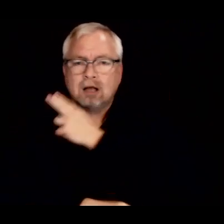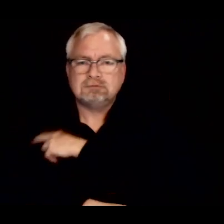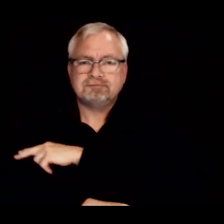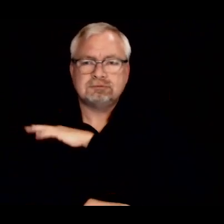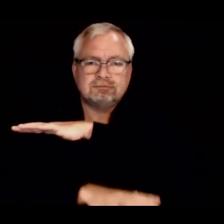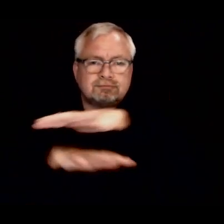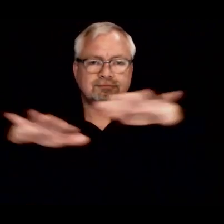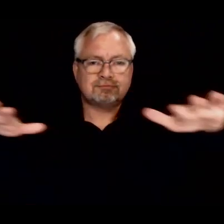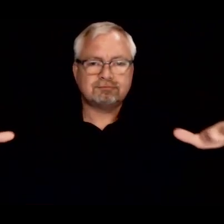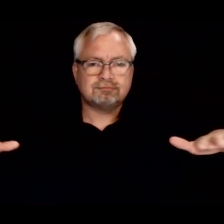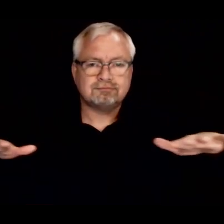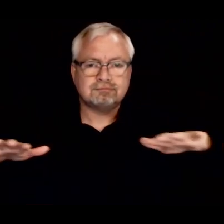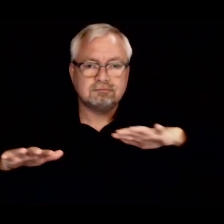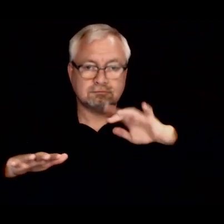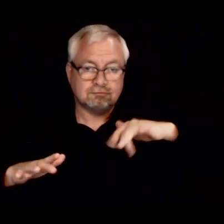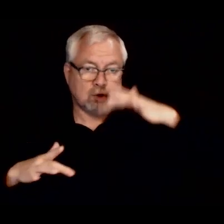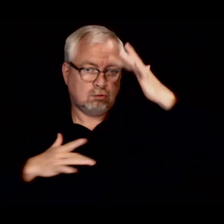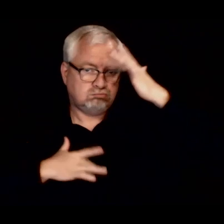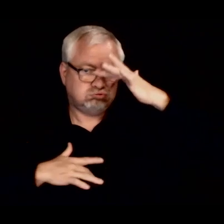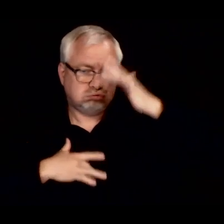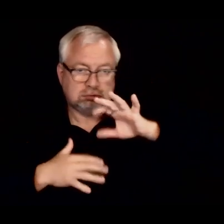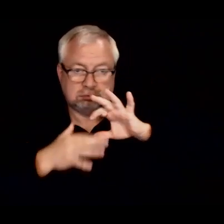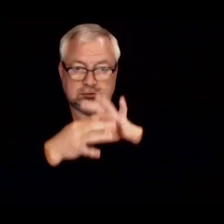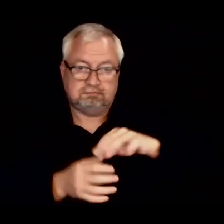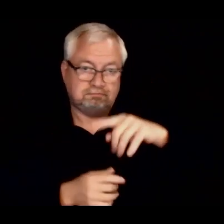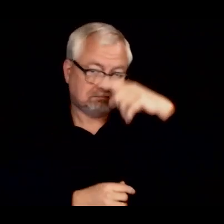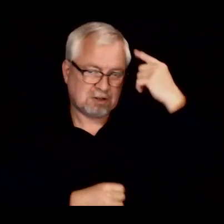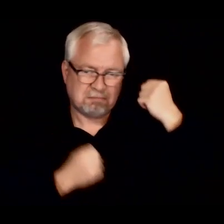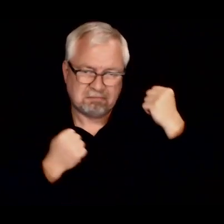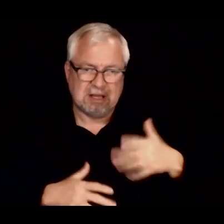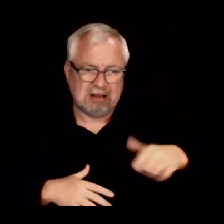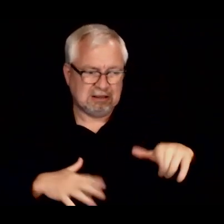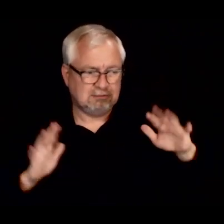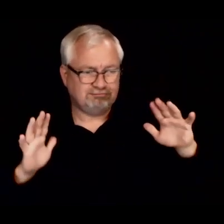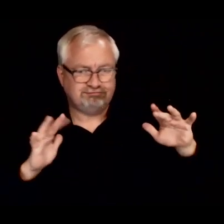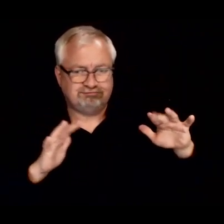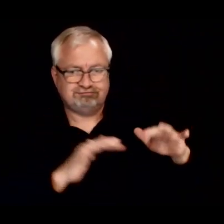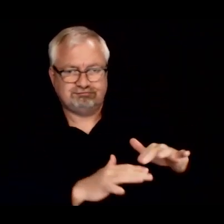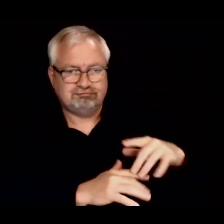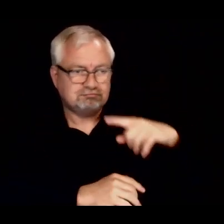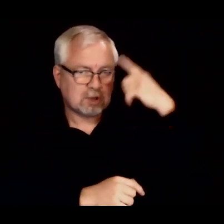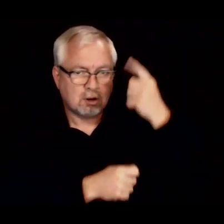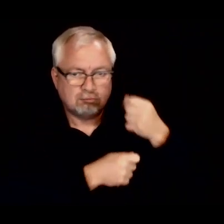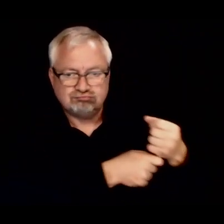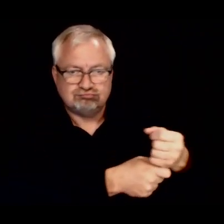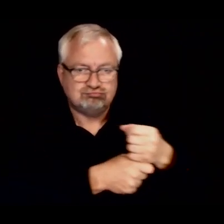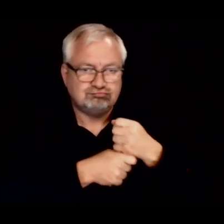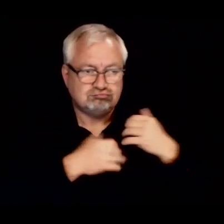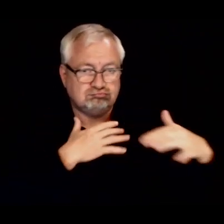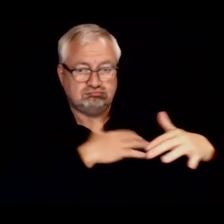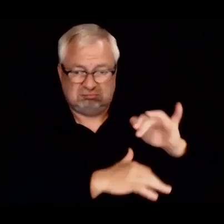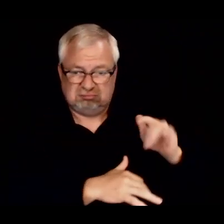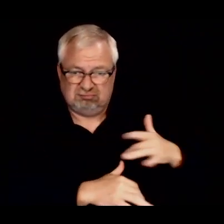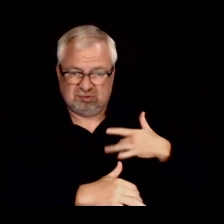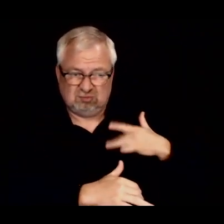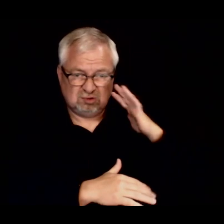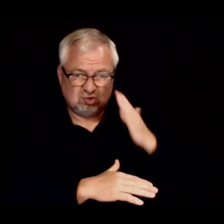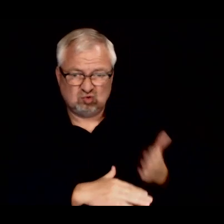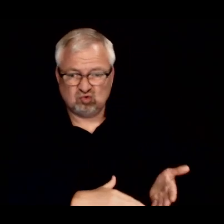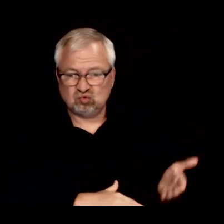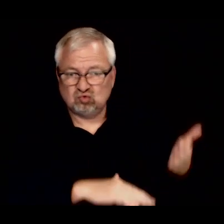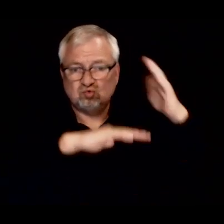that many of the protesters were Black. Are you concerned about these 2 trends converging, that you have a high rate of protesters who are Black and a disproportionate rate of severe